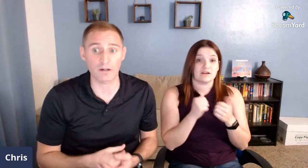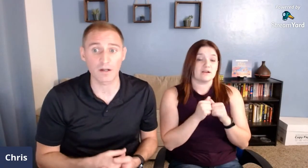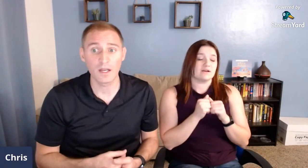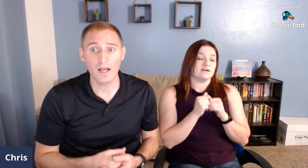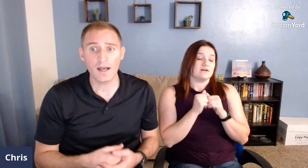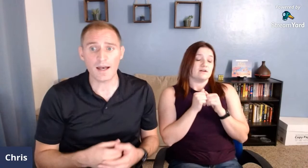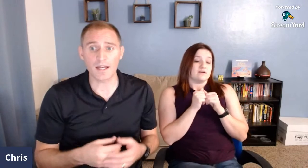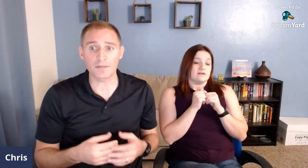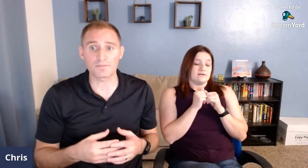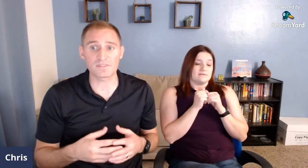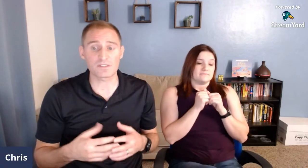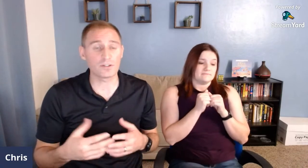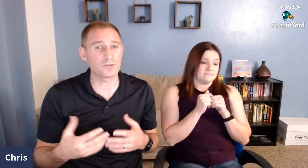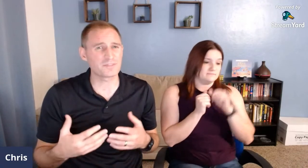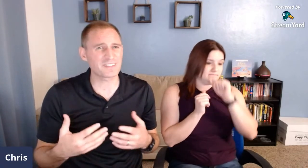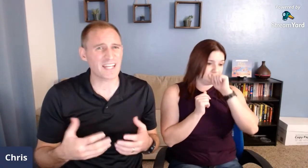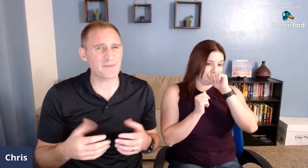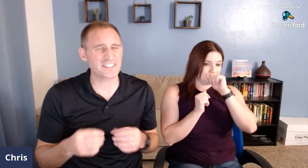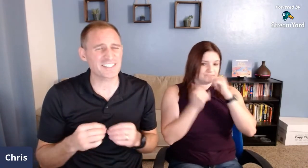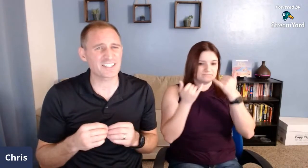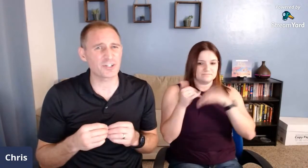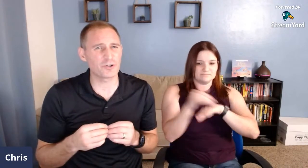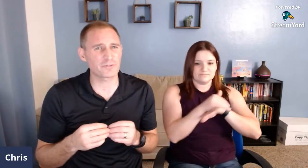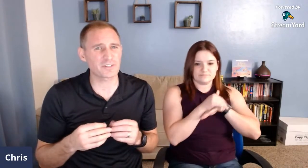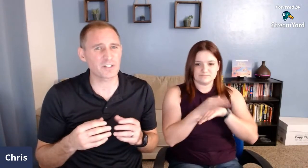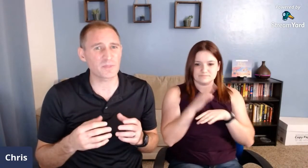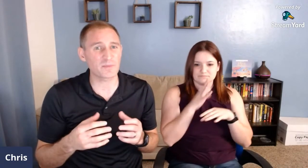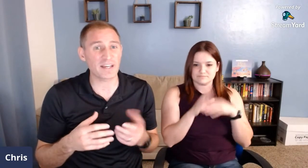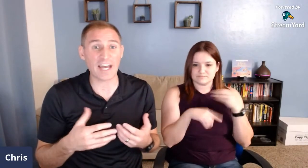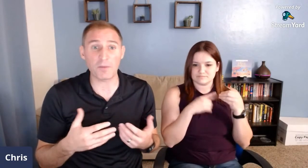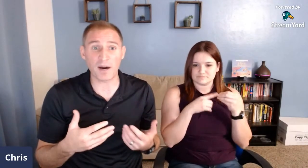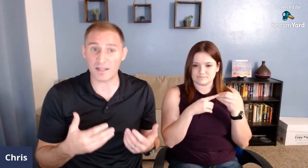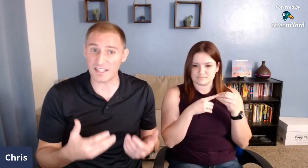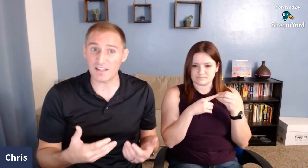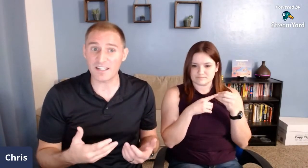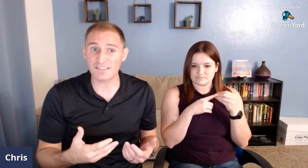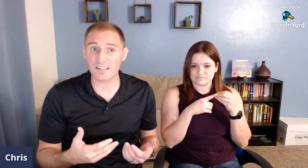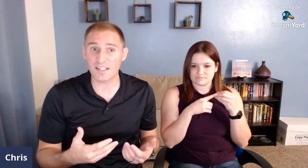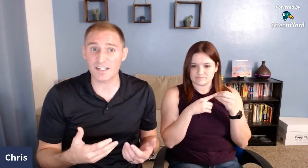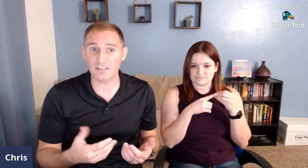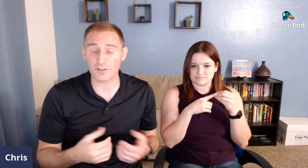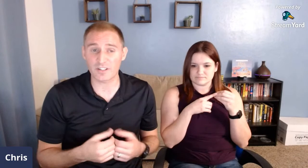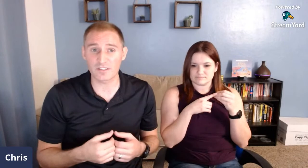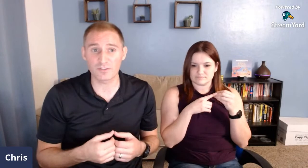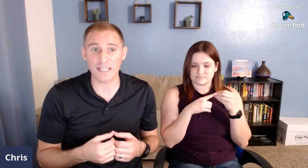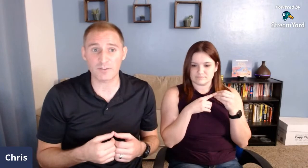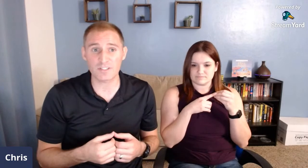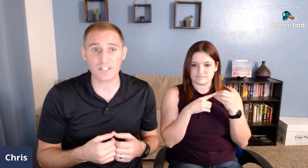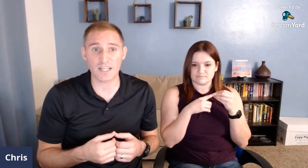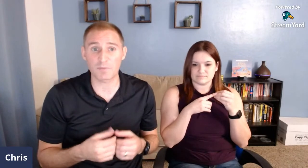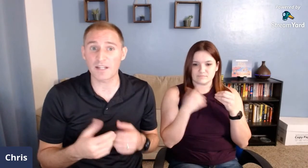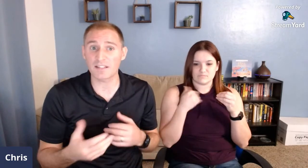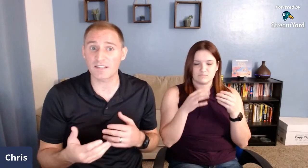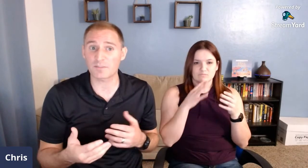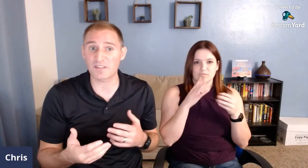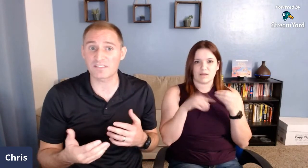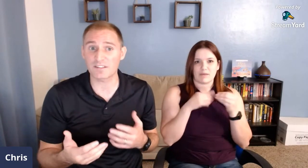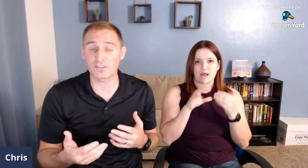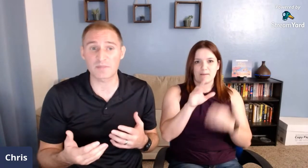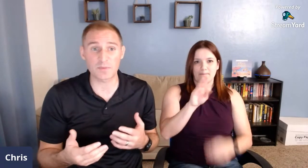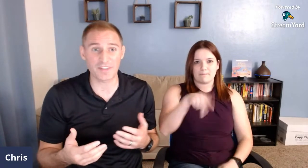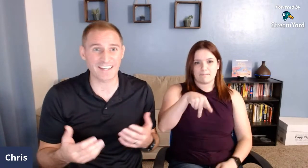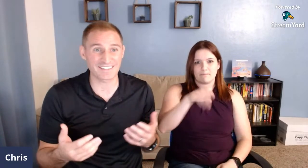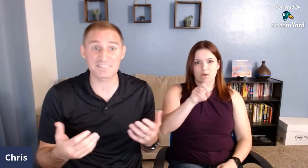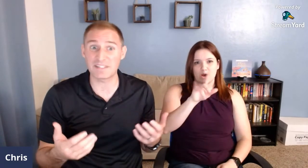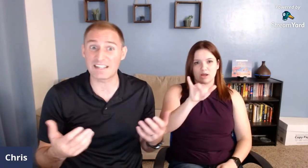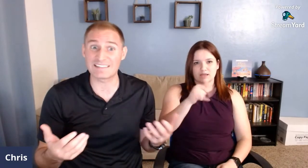little bit quicker. So tonight I'm actually going to go over a little bit about how polyglots learn a new language. And polyglots are basically